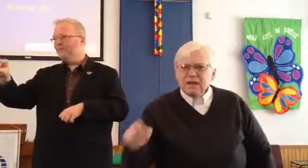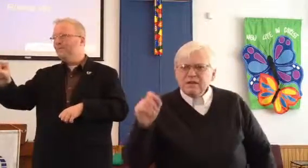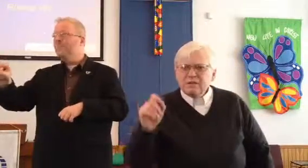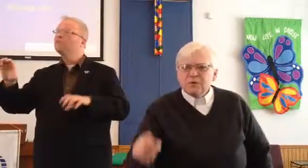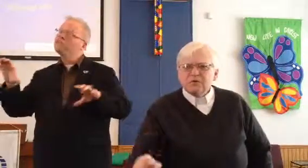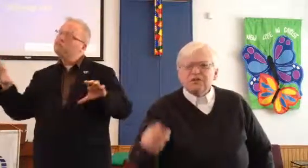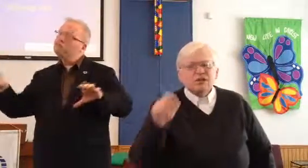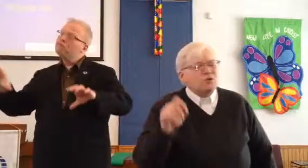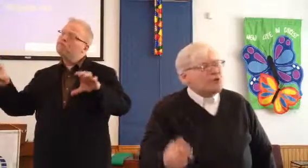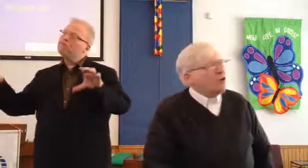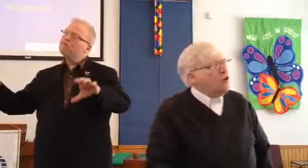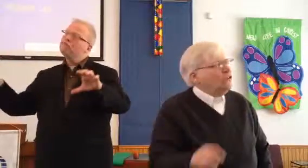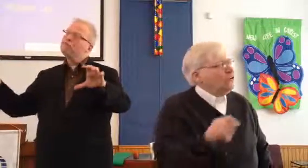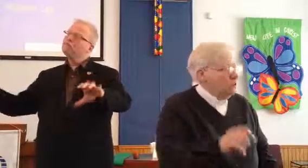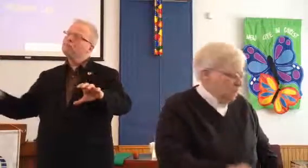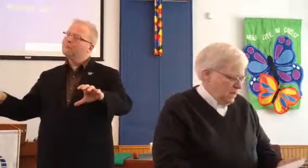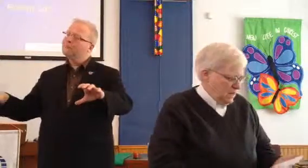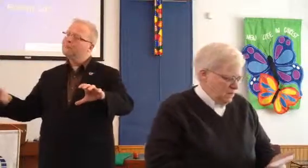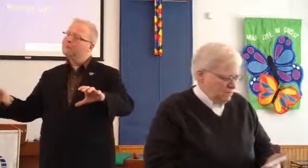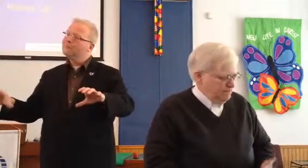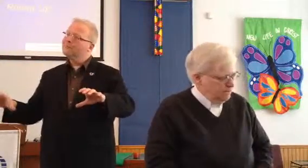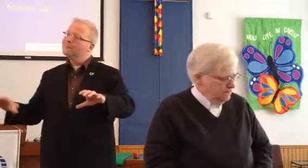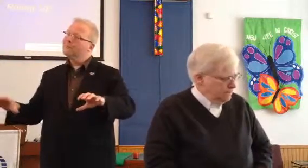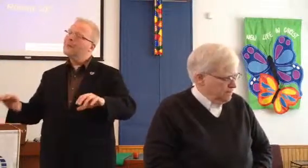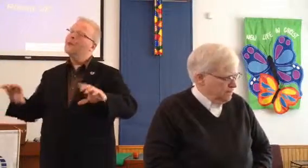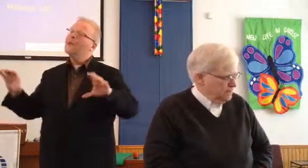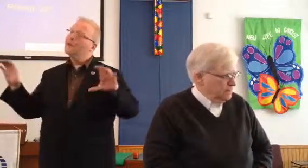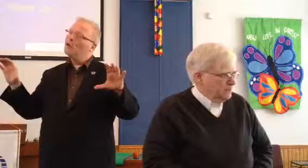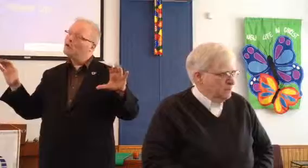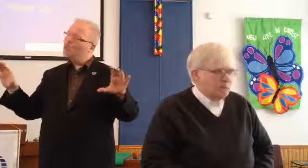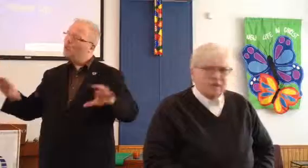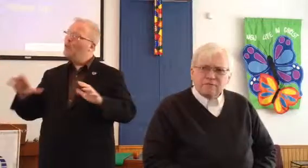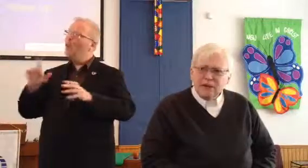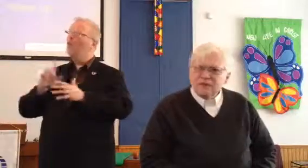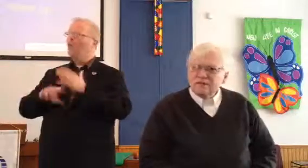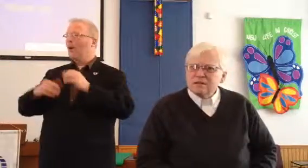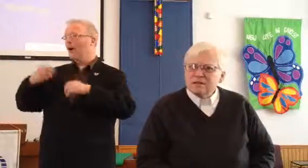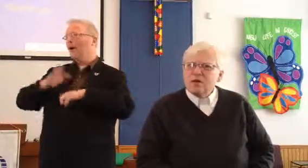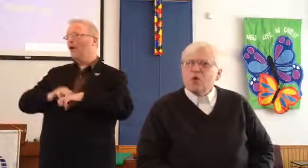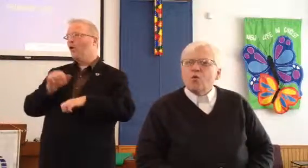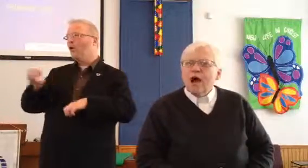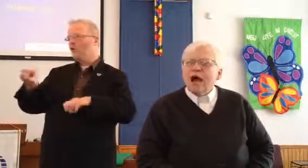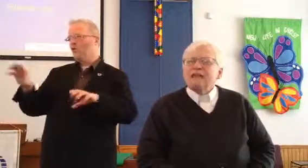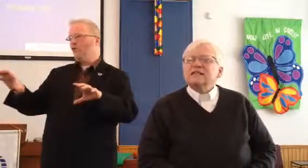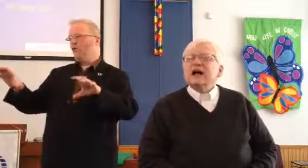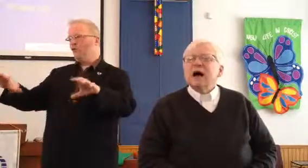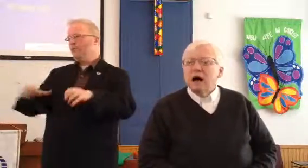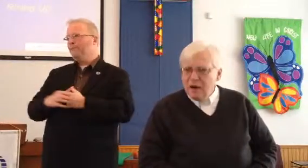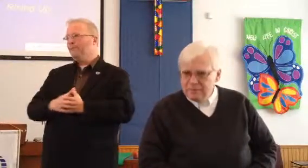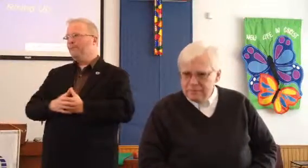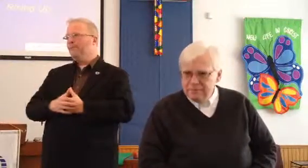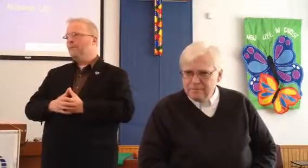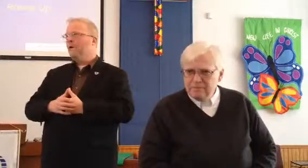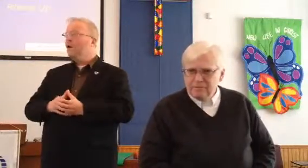And be the person you are called to be. My